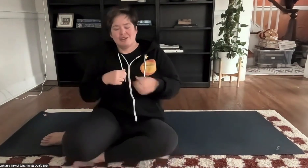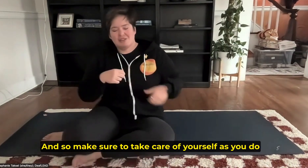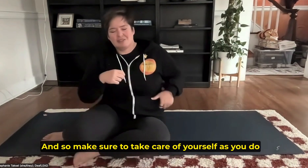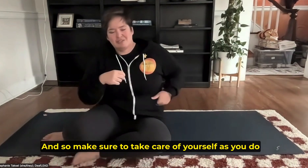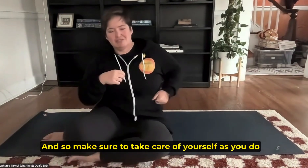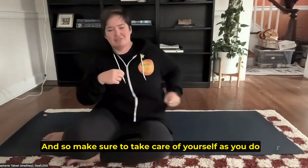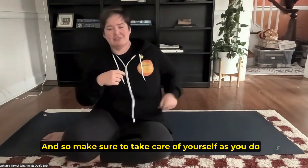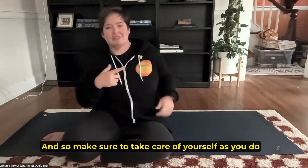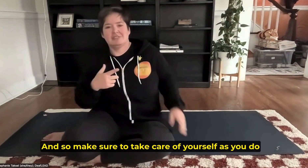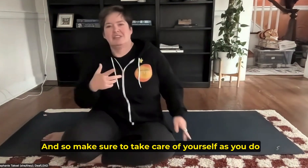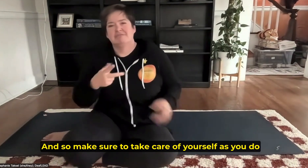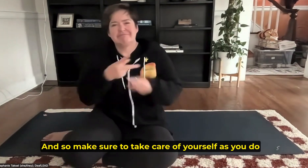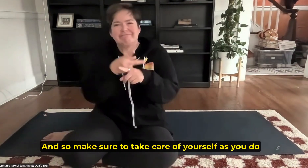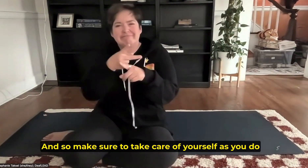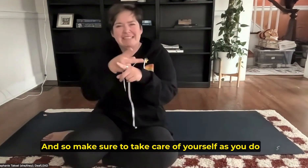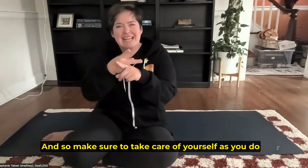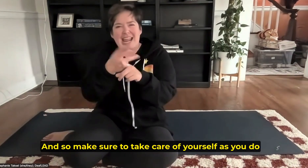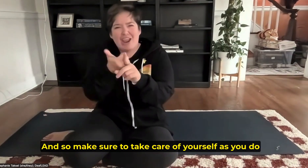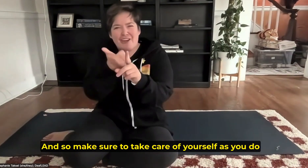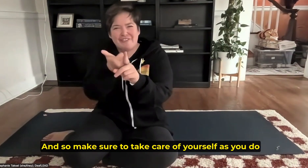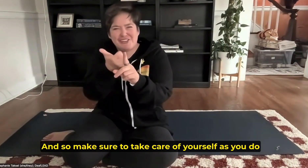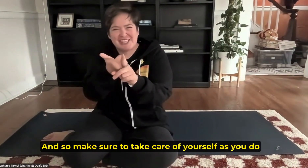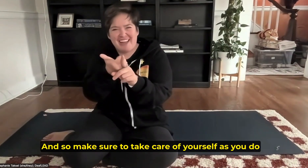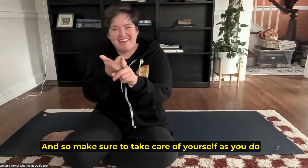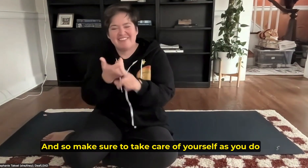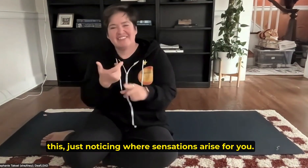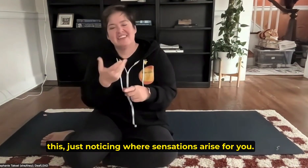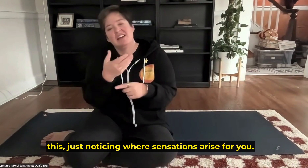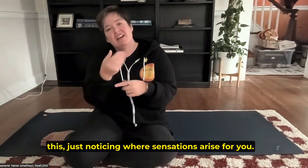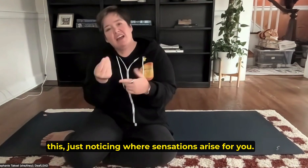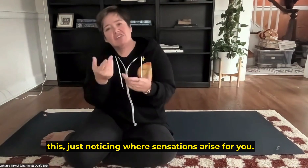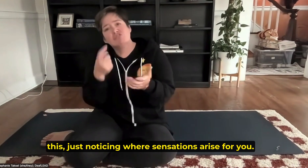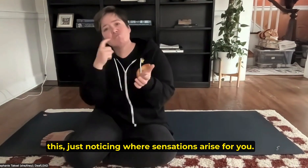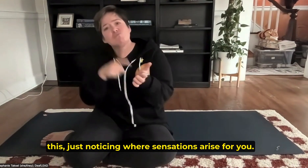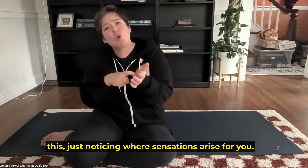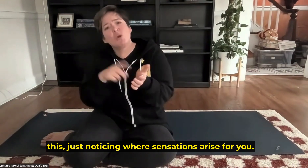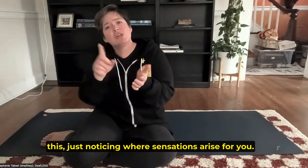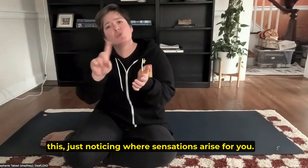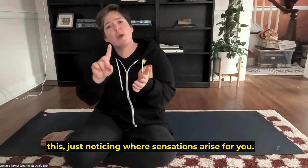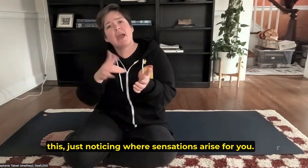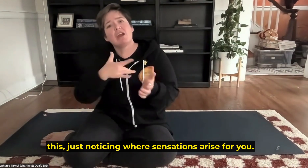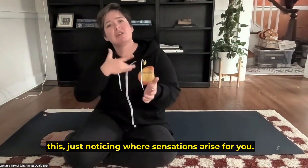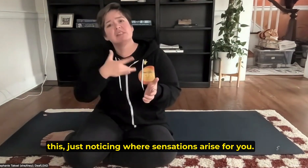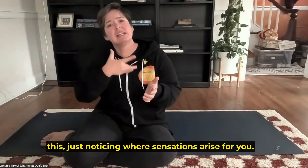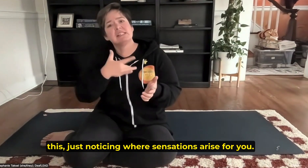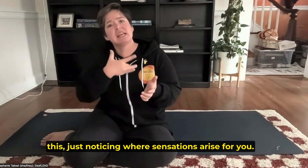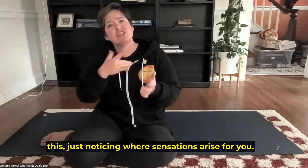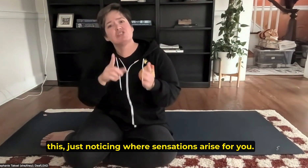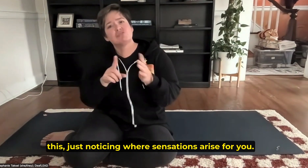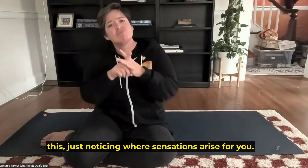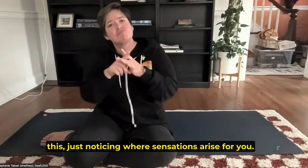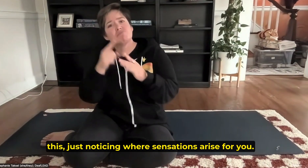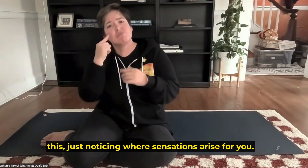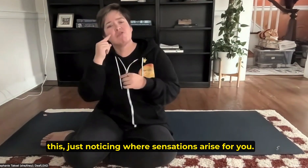And so make sure to take care of yourself as you do this, just noticing where sensations arise for you.